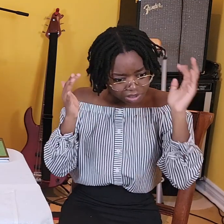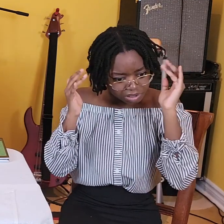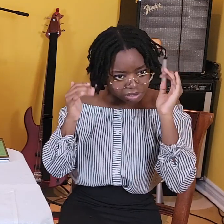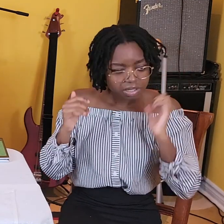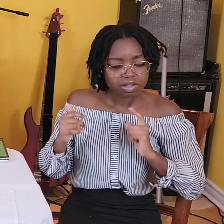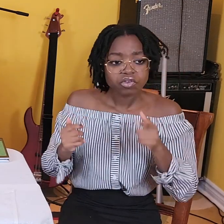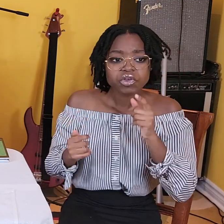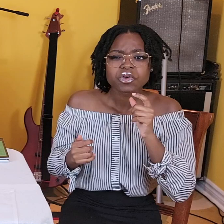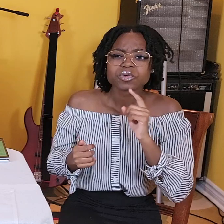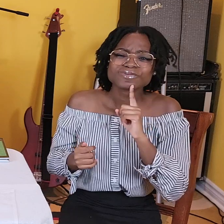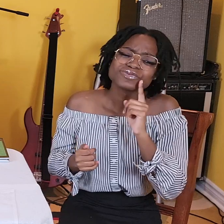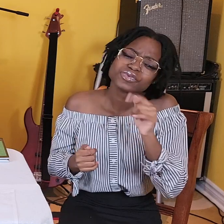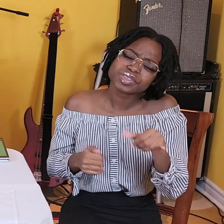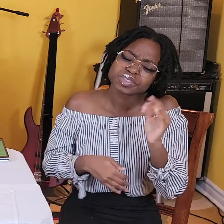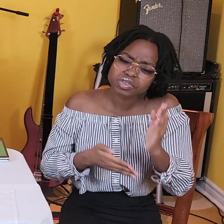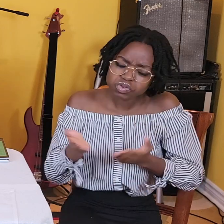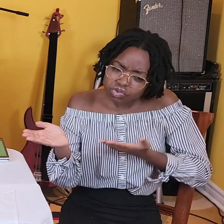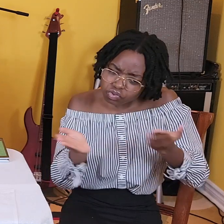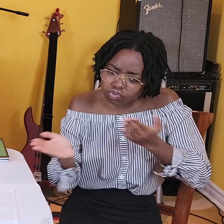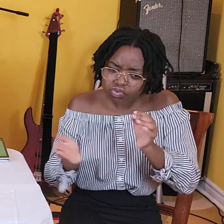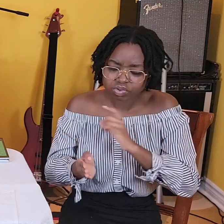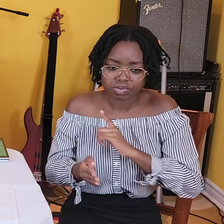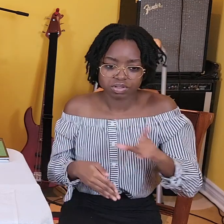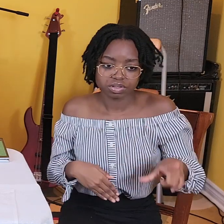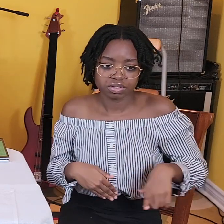really serving the Lord? Are we really